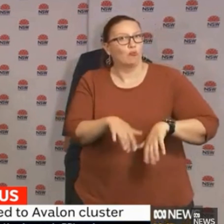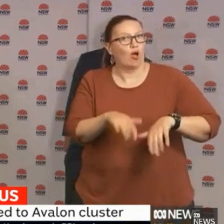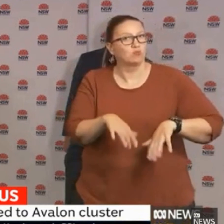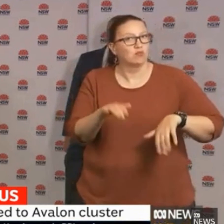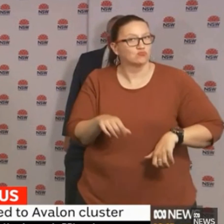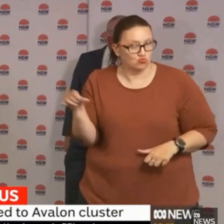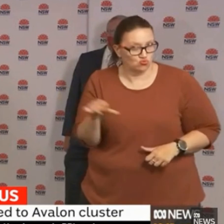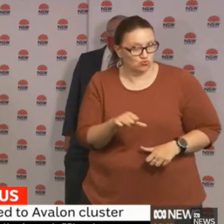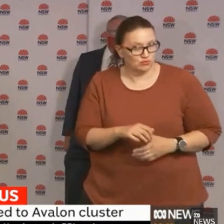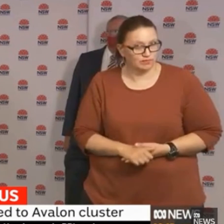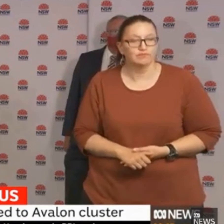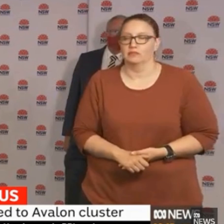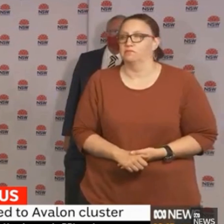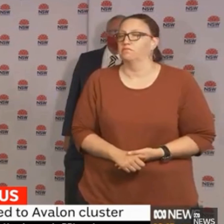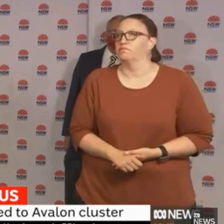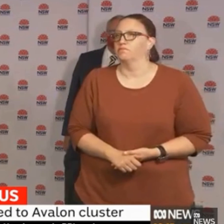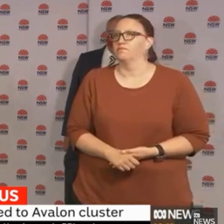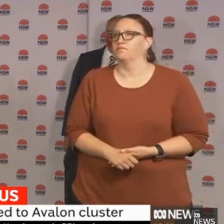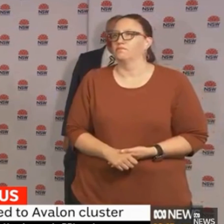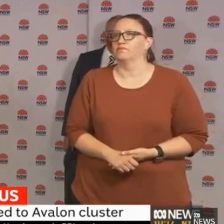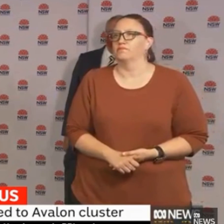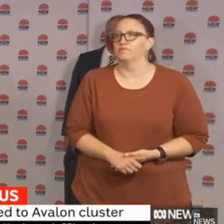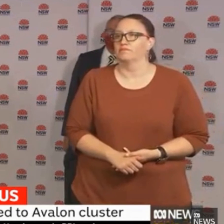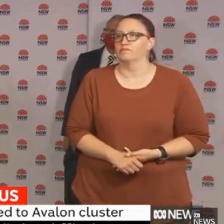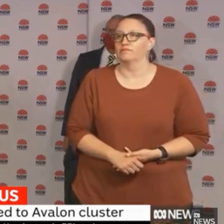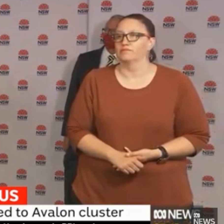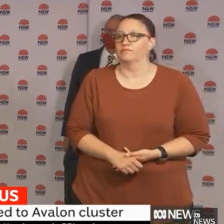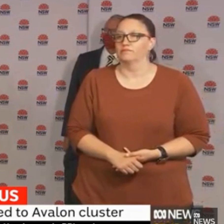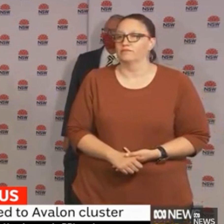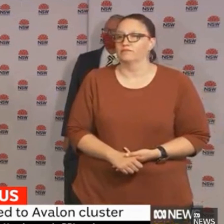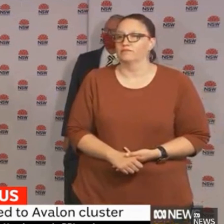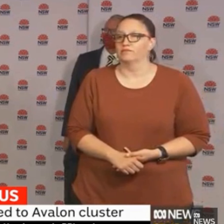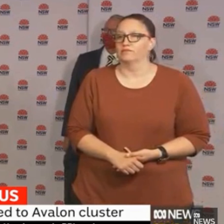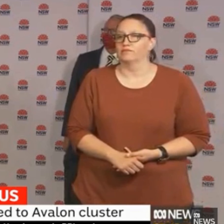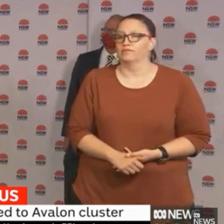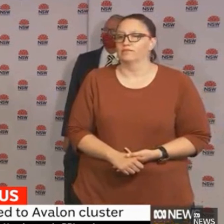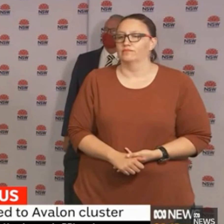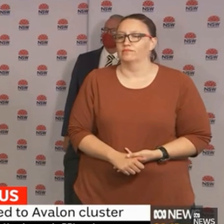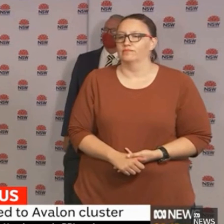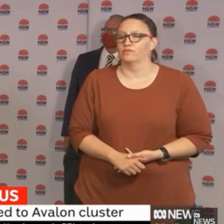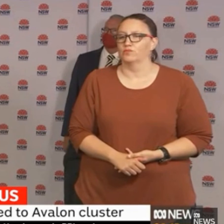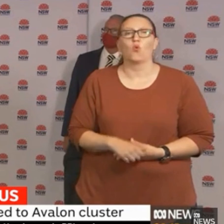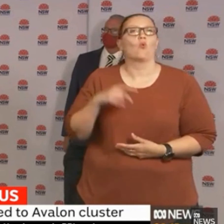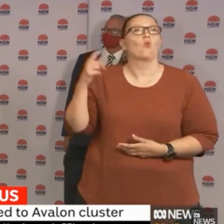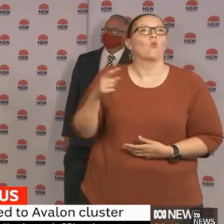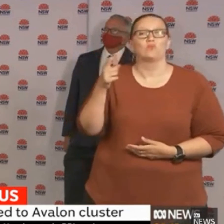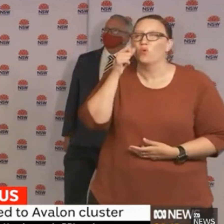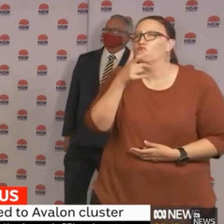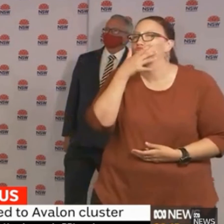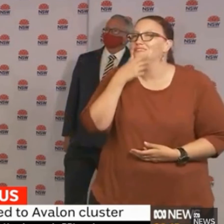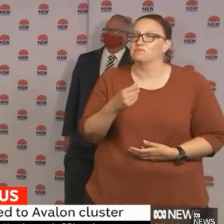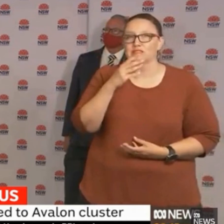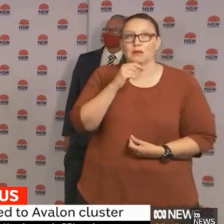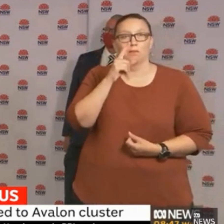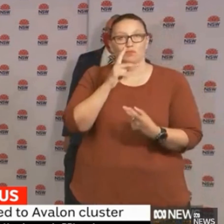as you can orders and instructions? That's right. So anyone who has been into the zone, who spent Christmas, and we know